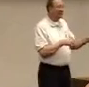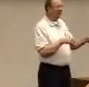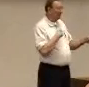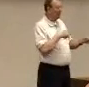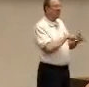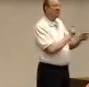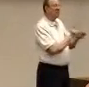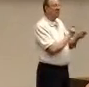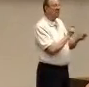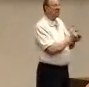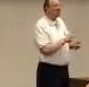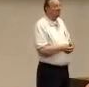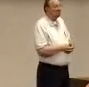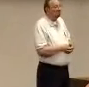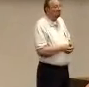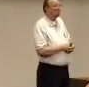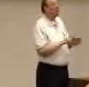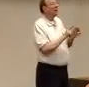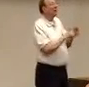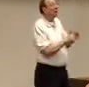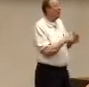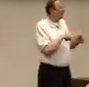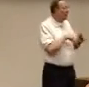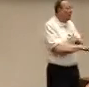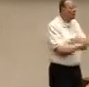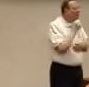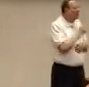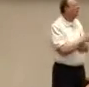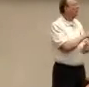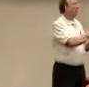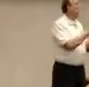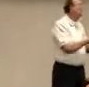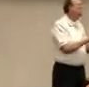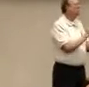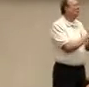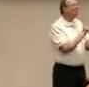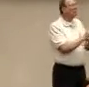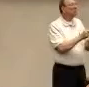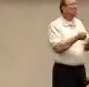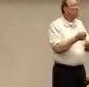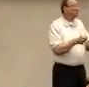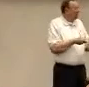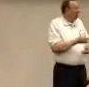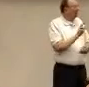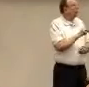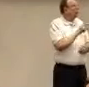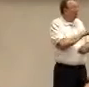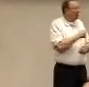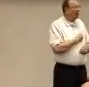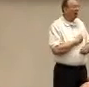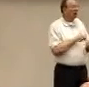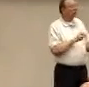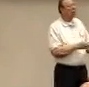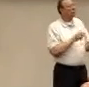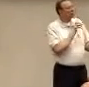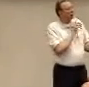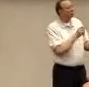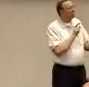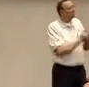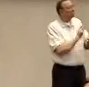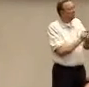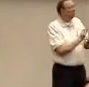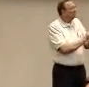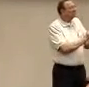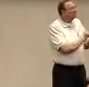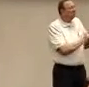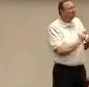Starbucks, and I just started meeting people to the point that we knew everybody in Starbucks. We knew every employee. We knew the manager. The manager let us use Starbucks. One of